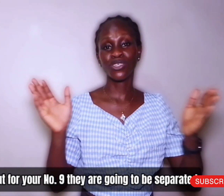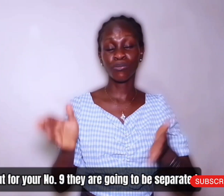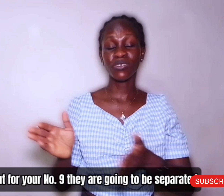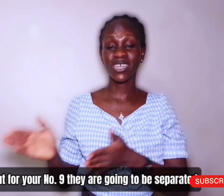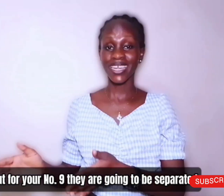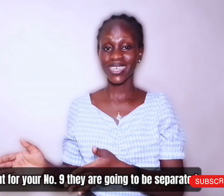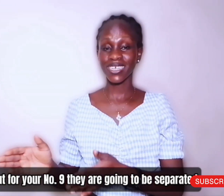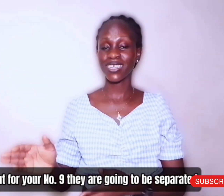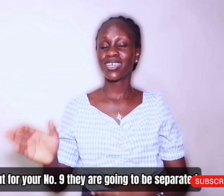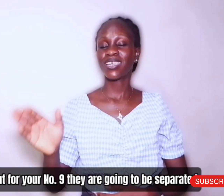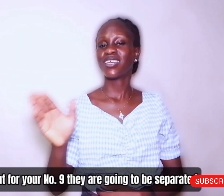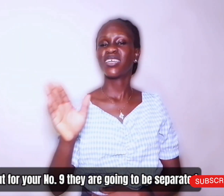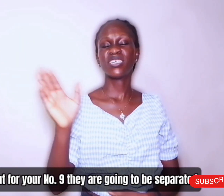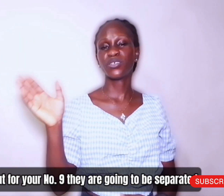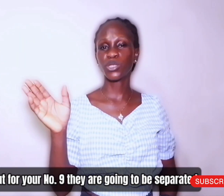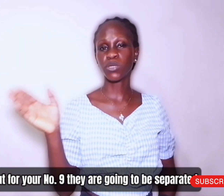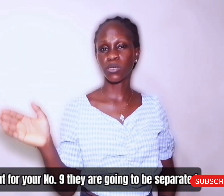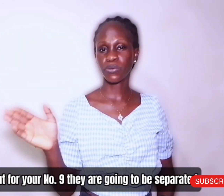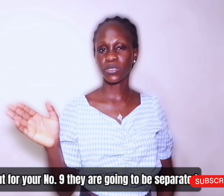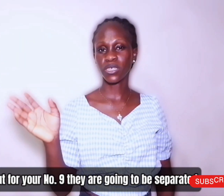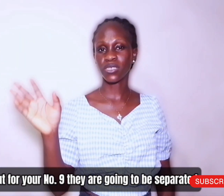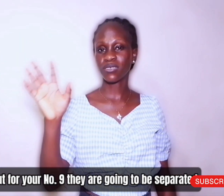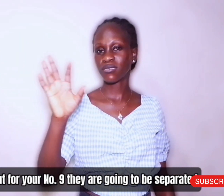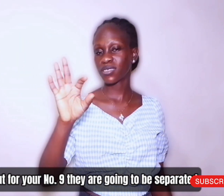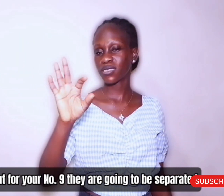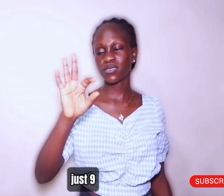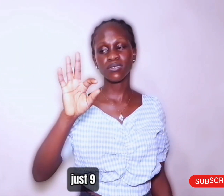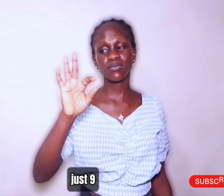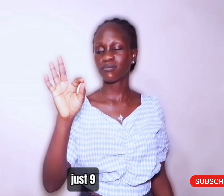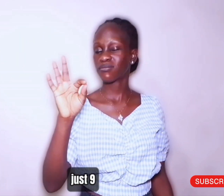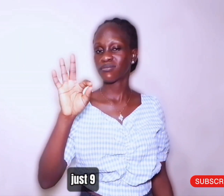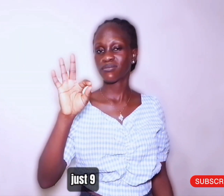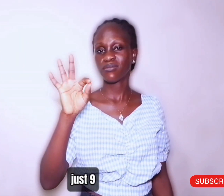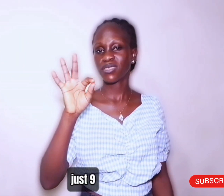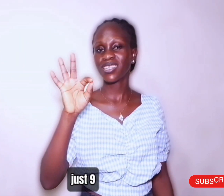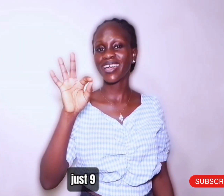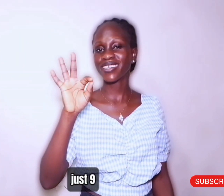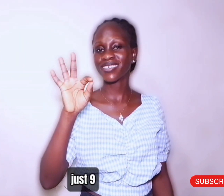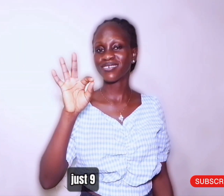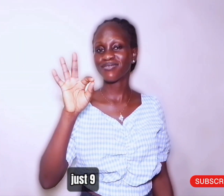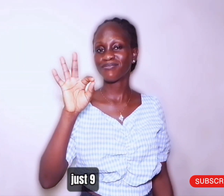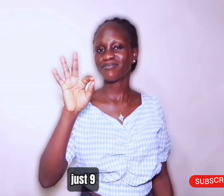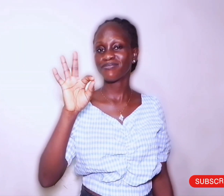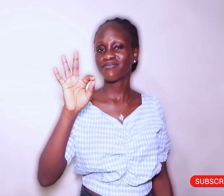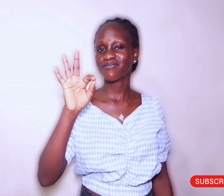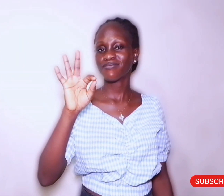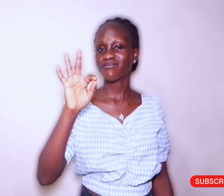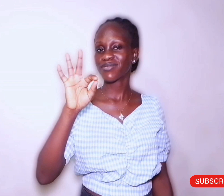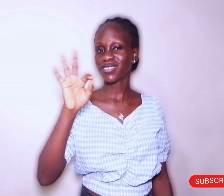9, they're going to be separated. Just 9. 9.